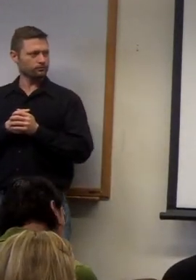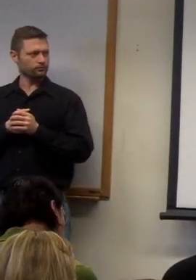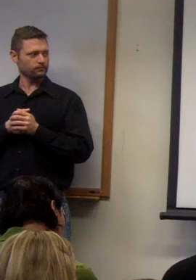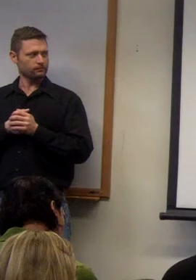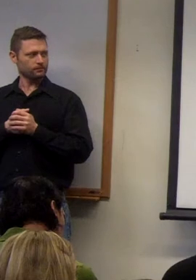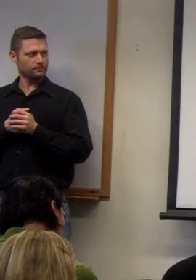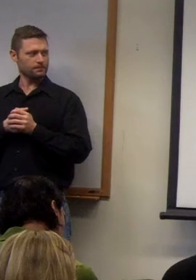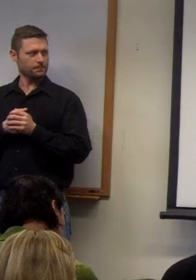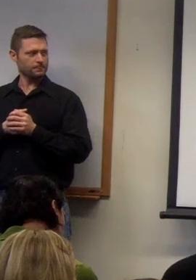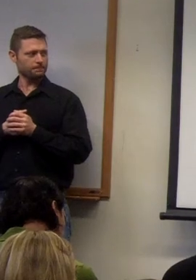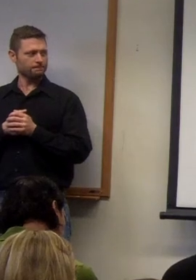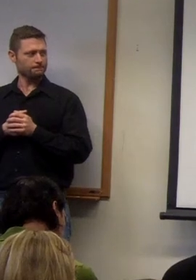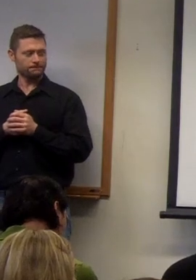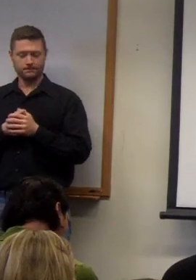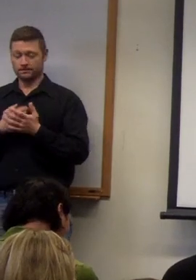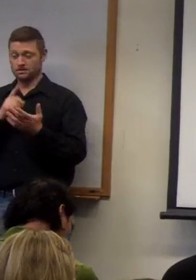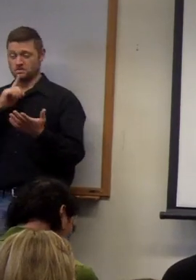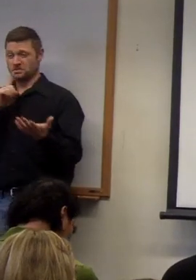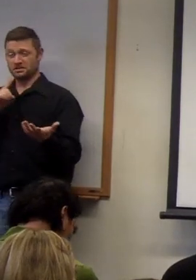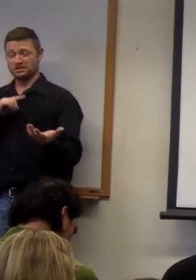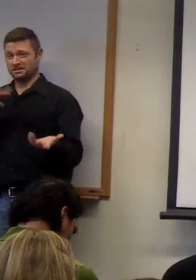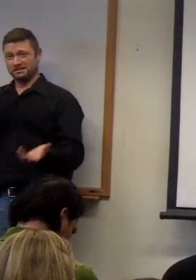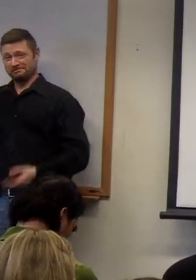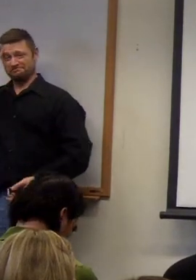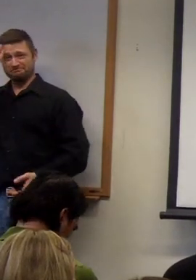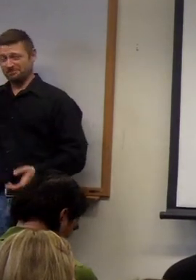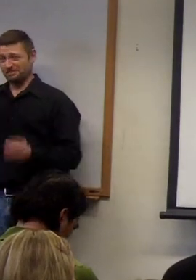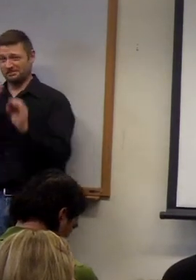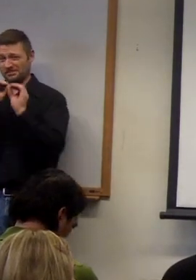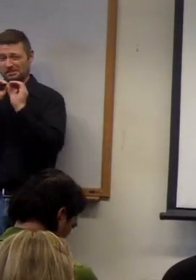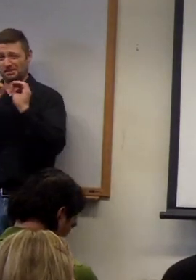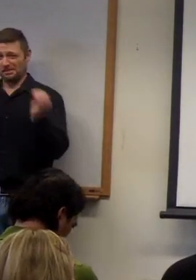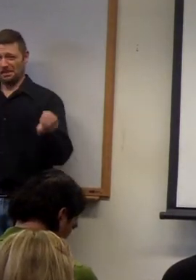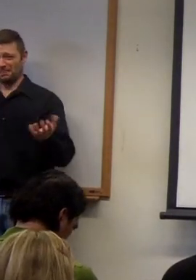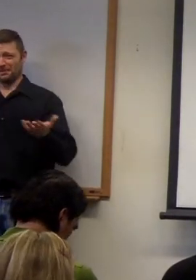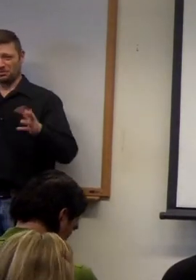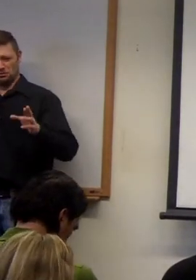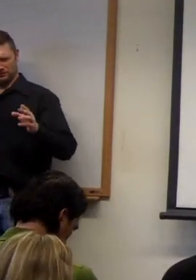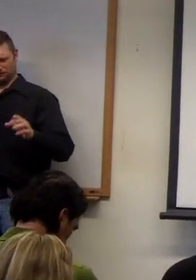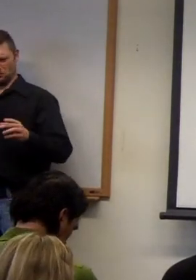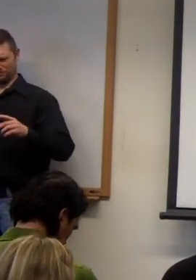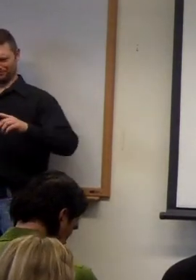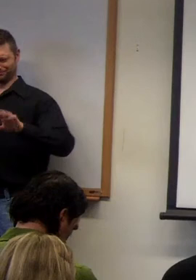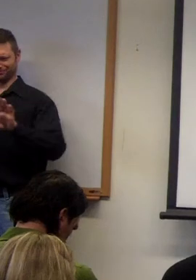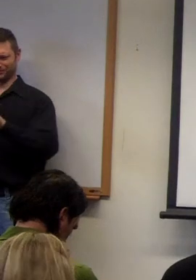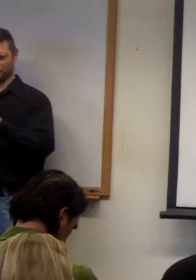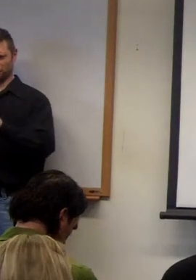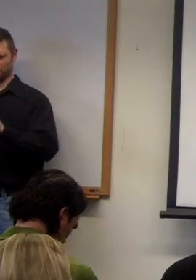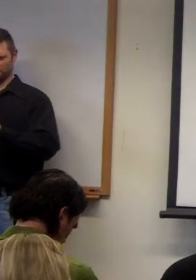And so essentially, I couldn't think of anything else. He deflected all my arguments.